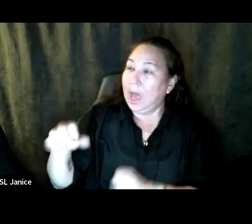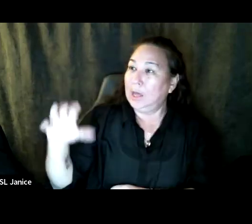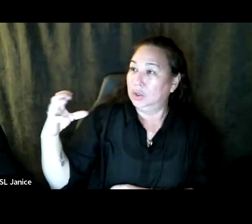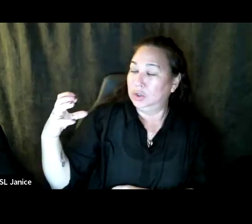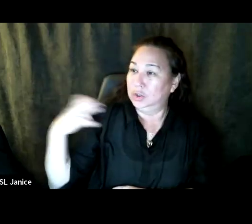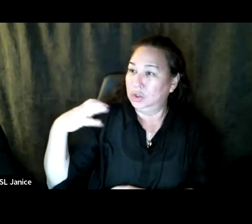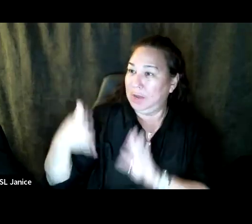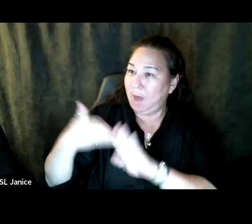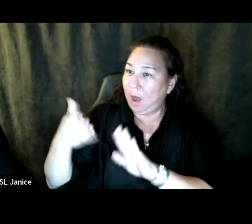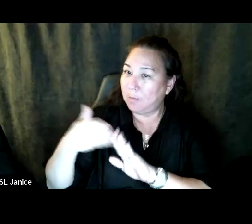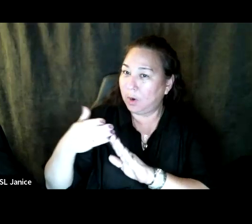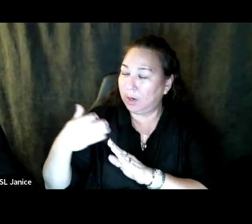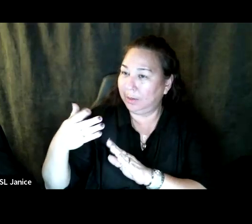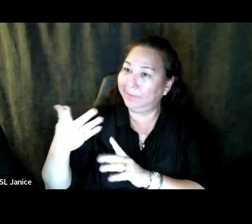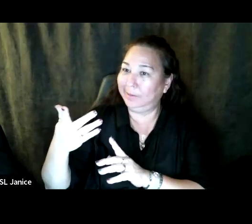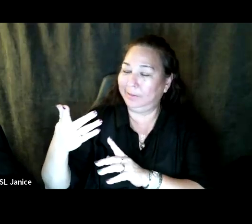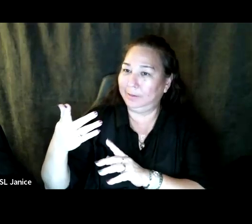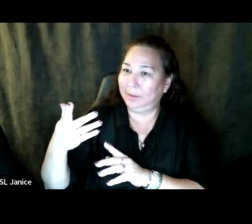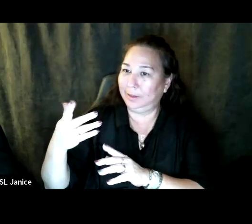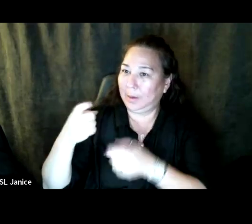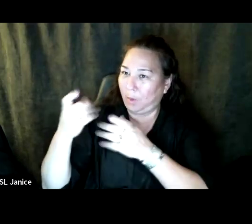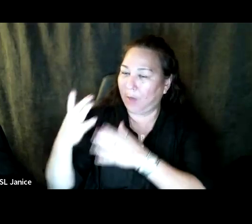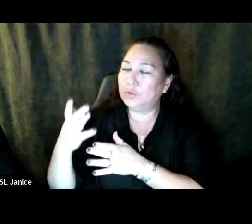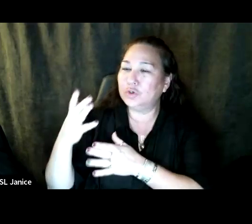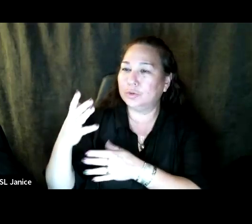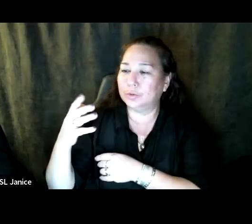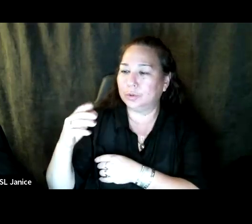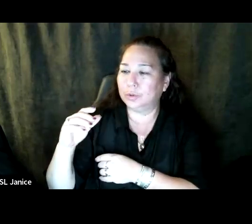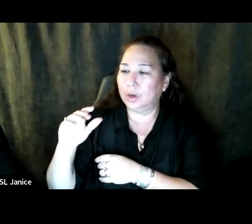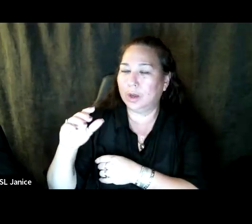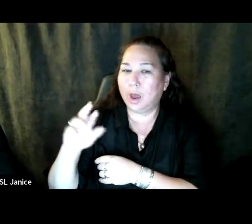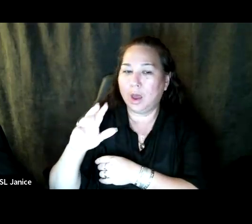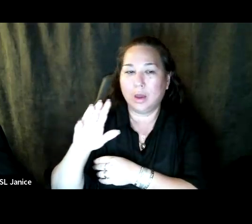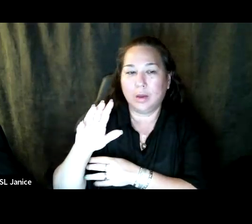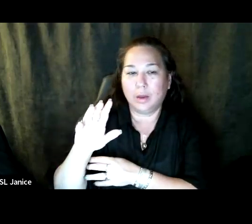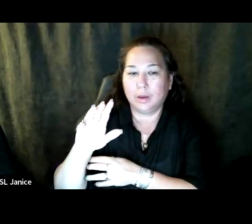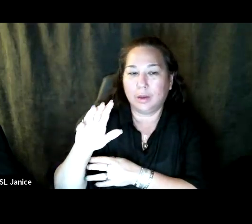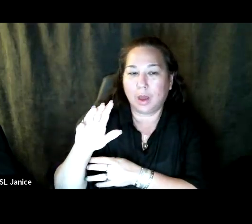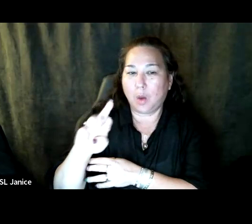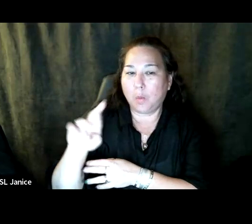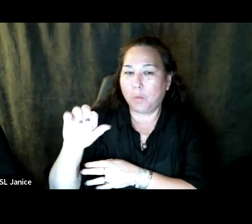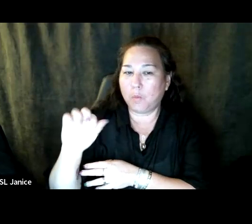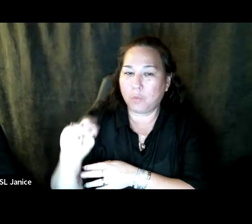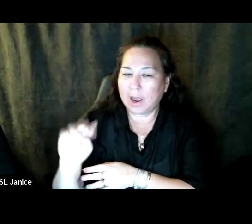that, can come up and give, but I think at the last count it was 108.